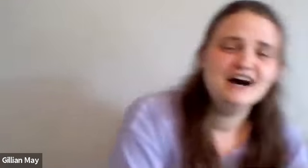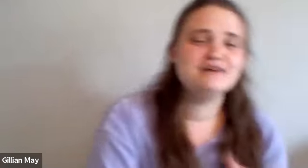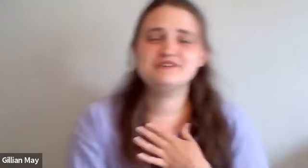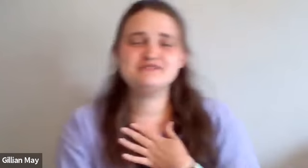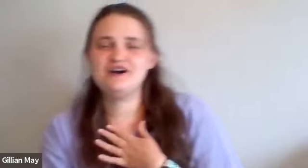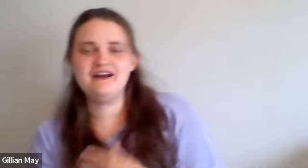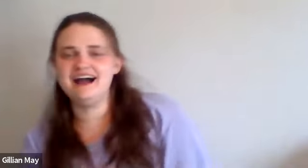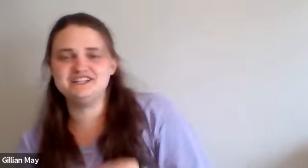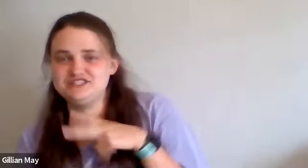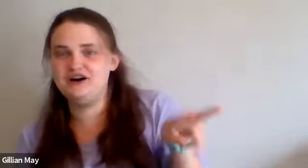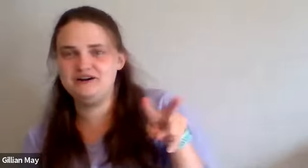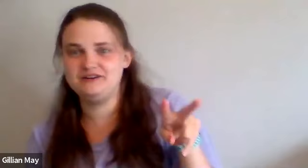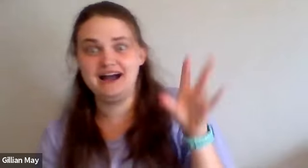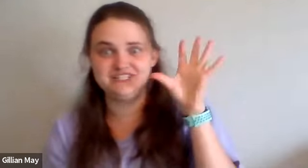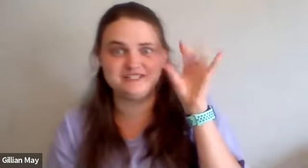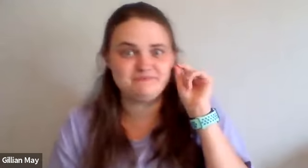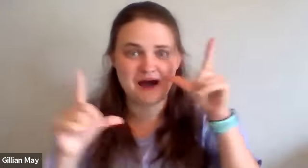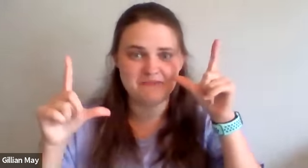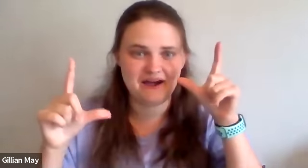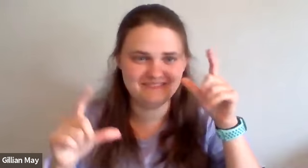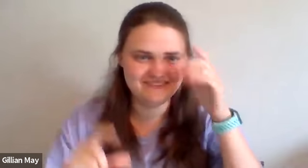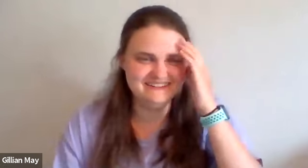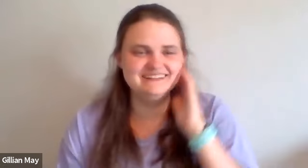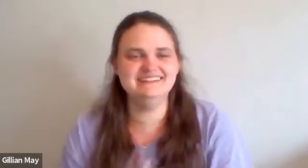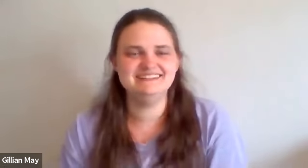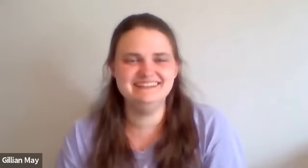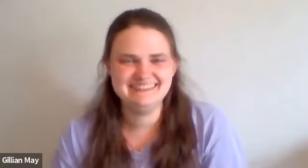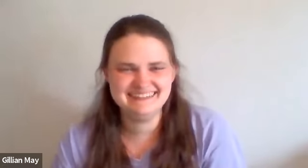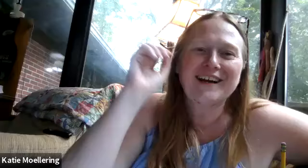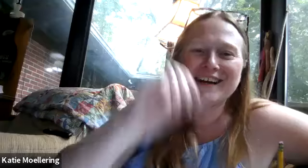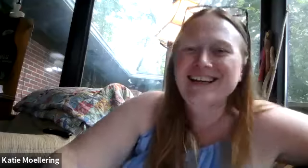I'm so sorry. I just saw her eyes just pop out. Sorry.